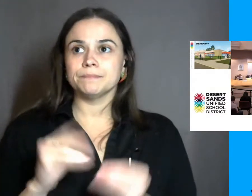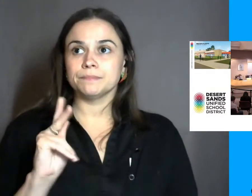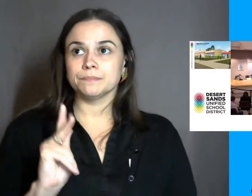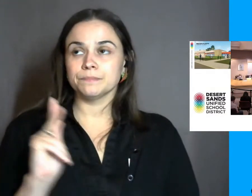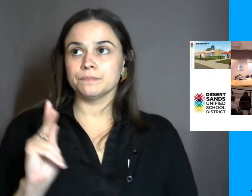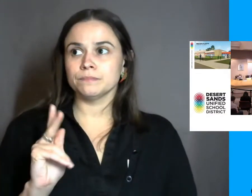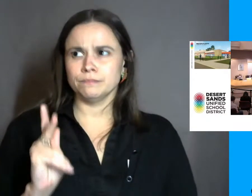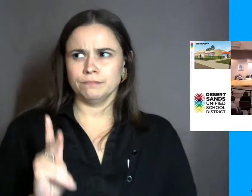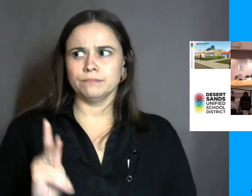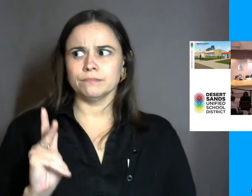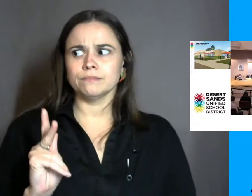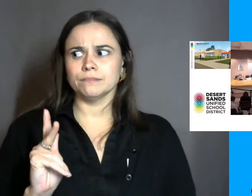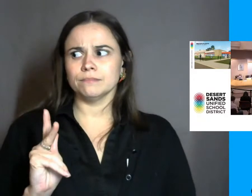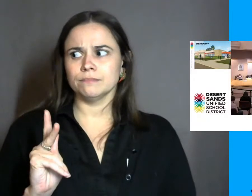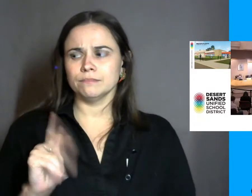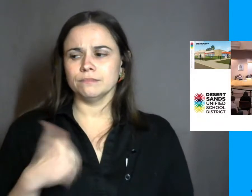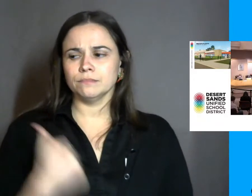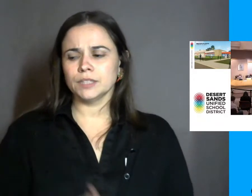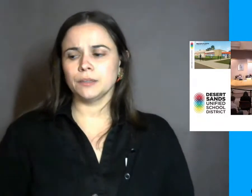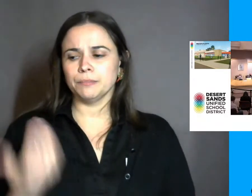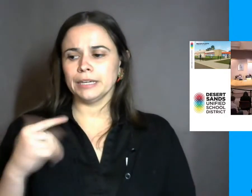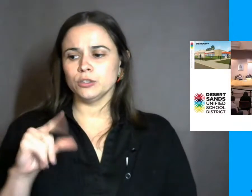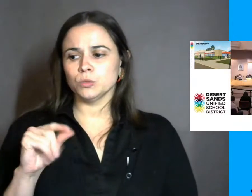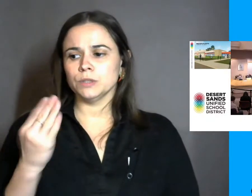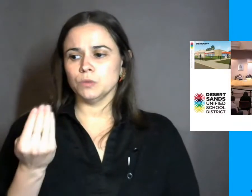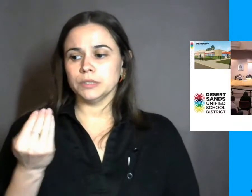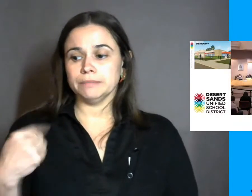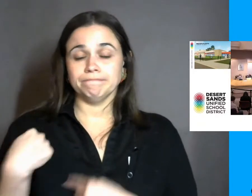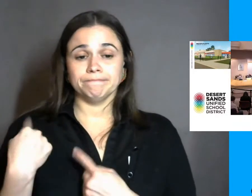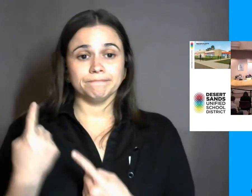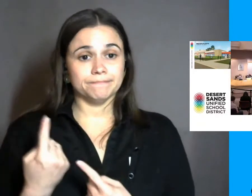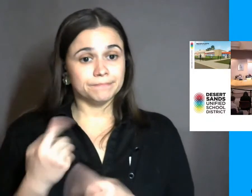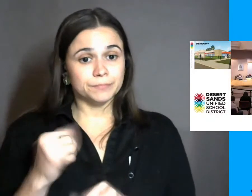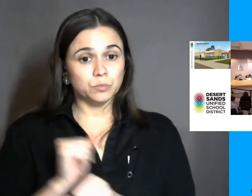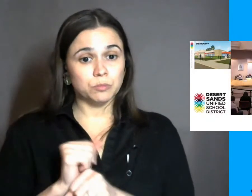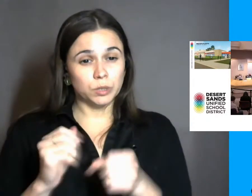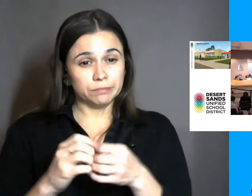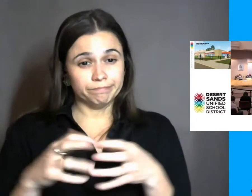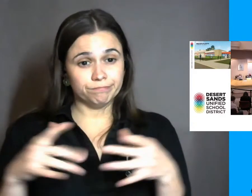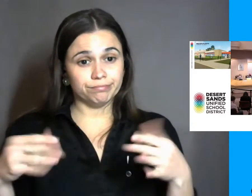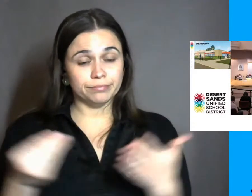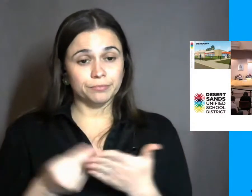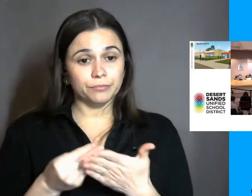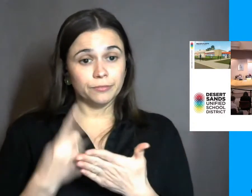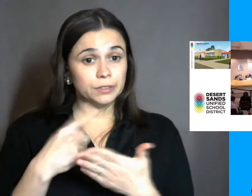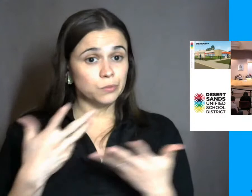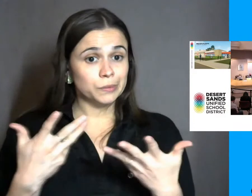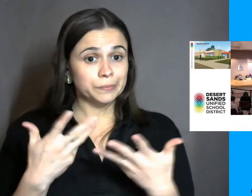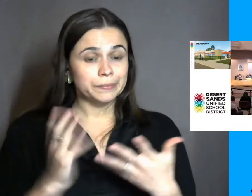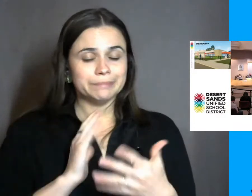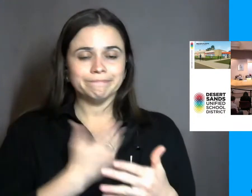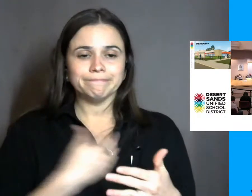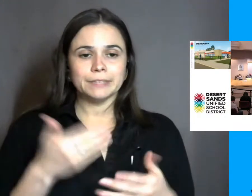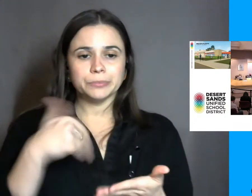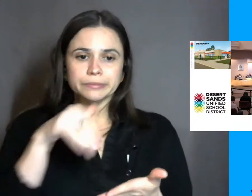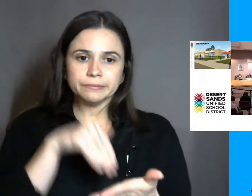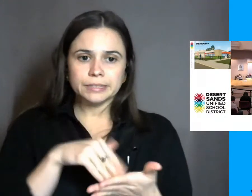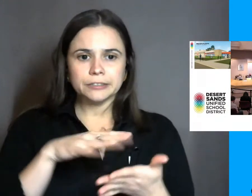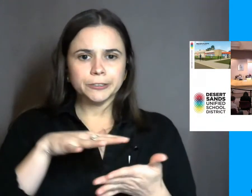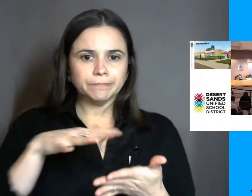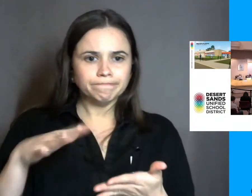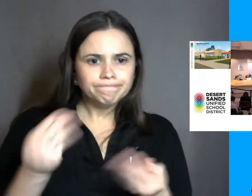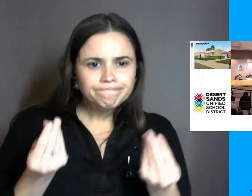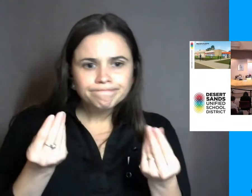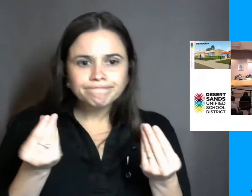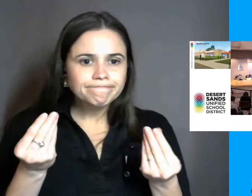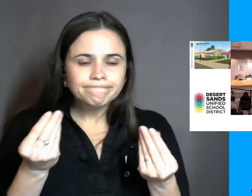functionality back in 2014. And since that time, we've been working to expend those funds to make our facilities as good as